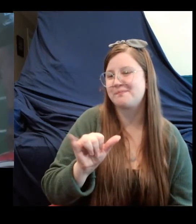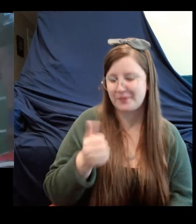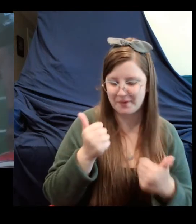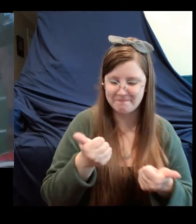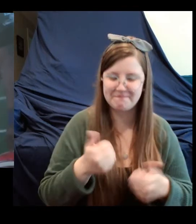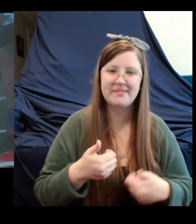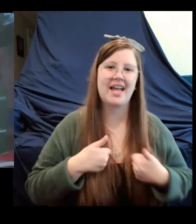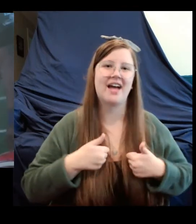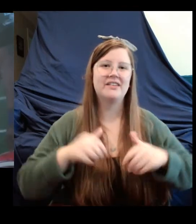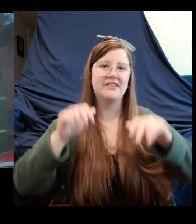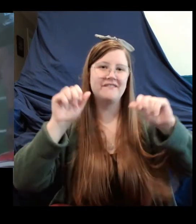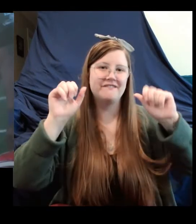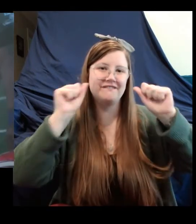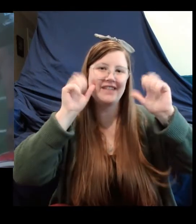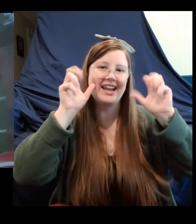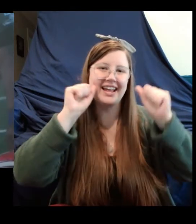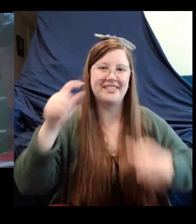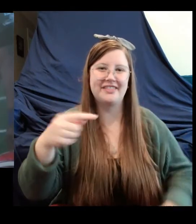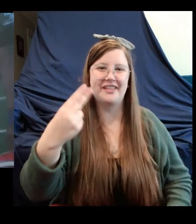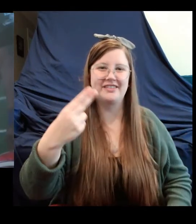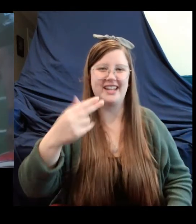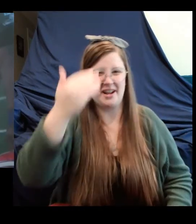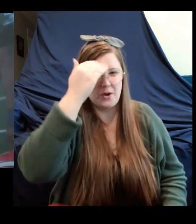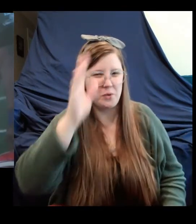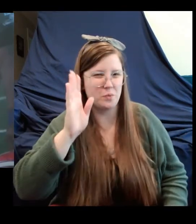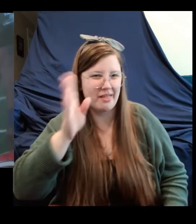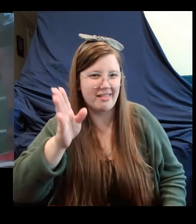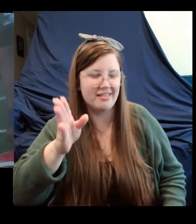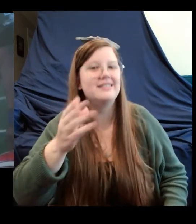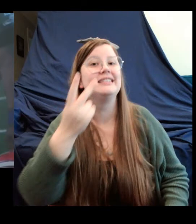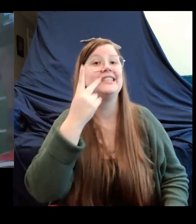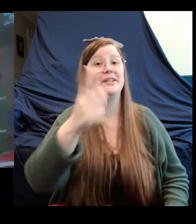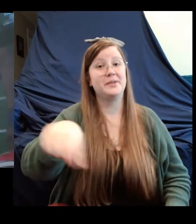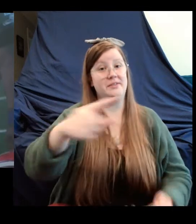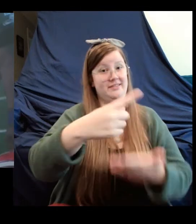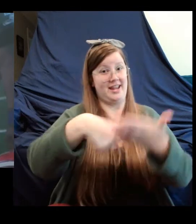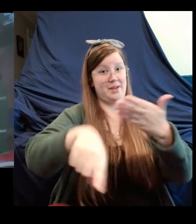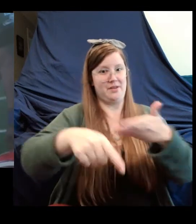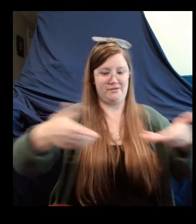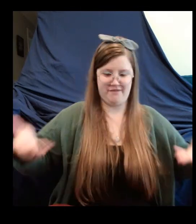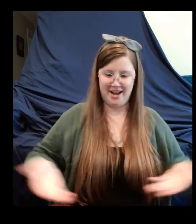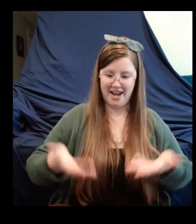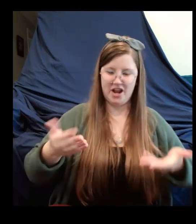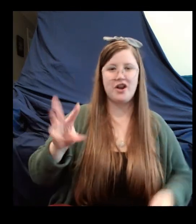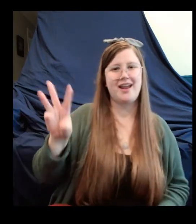I know you will. And we'll see you again next week right here on the WBN.